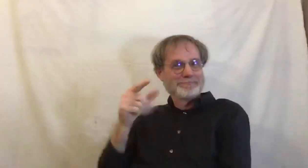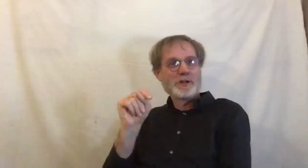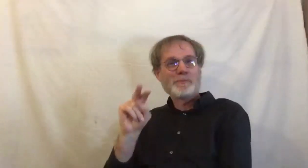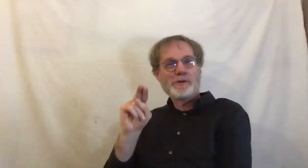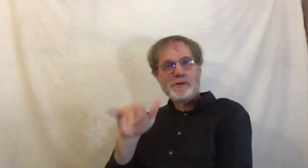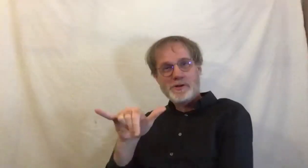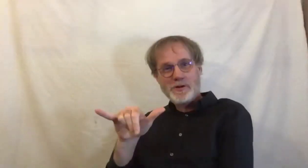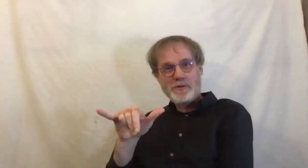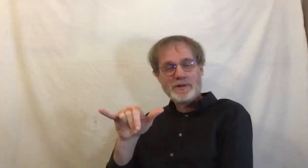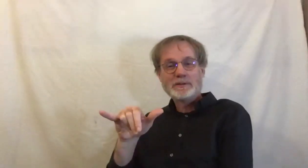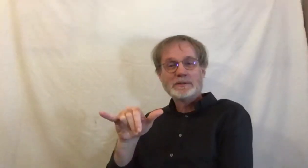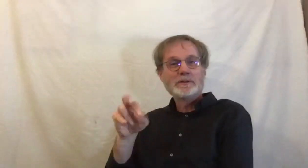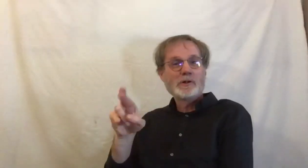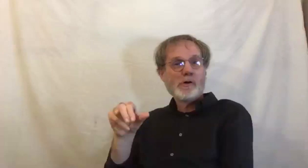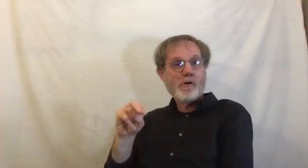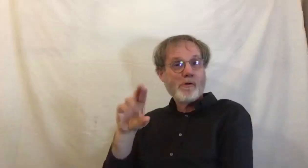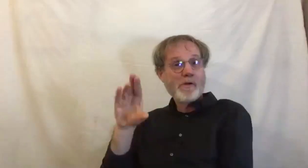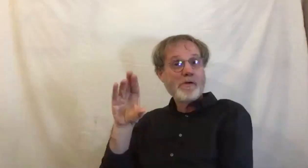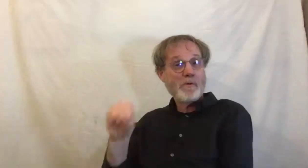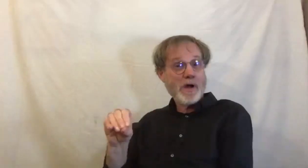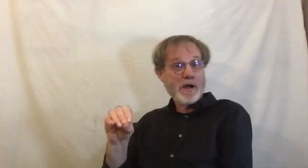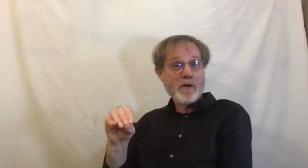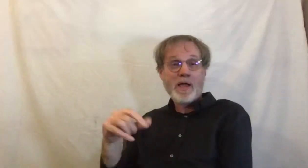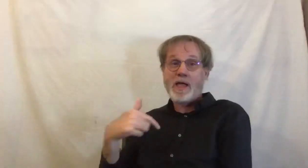Hello, my name is Tony Ronco.